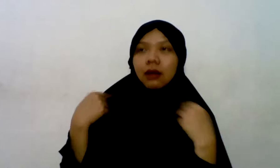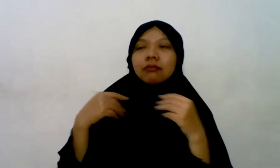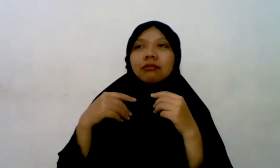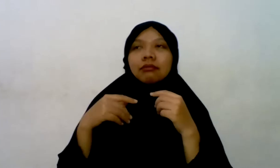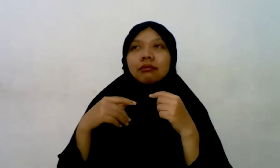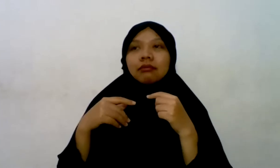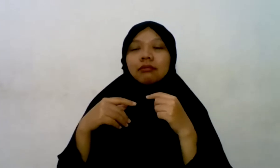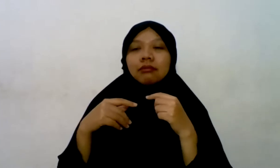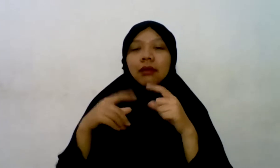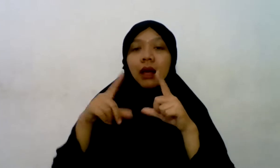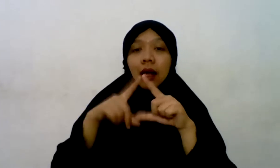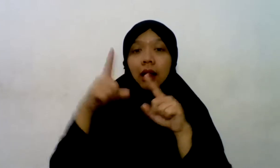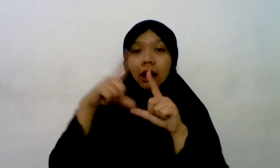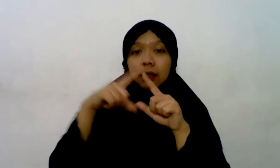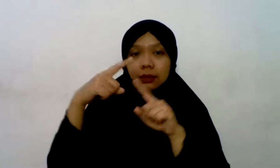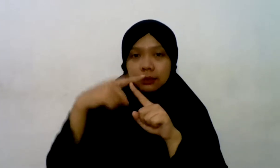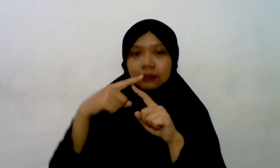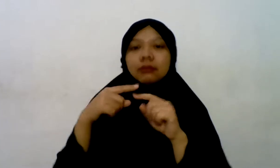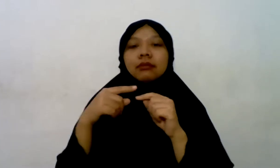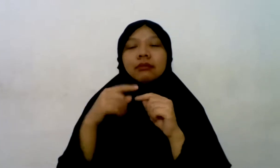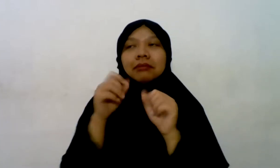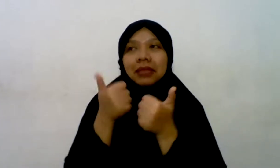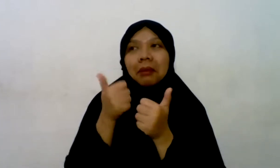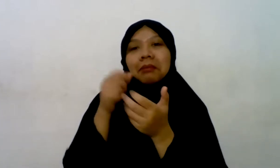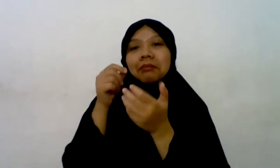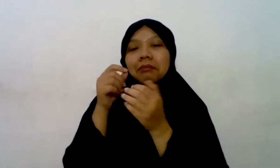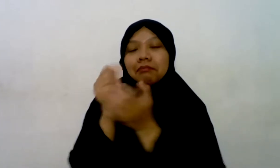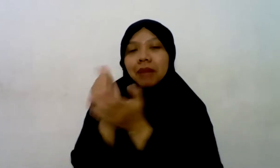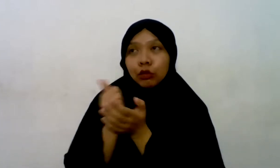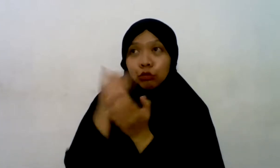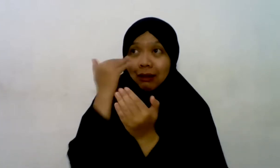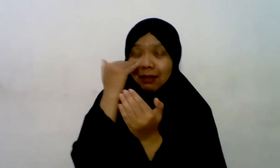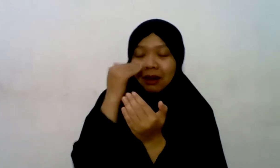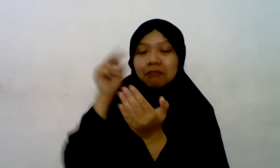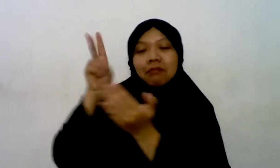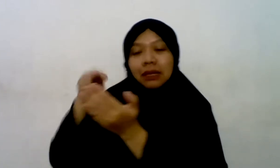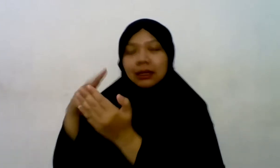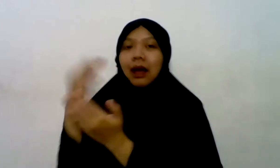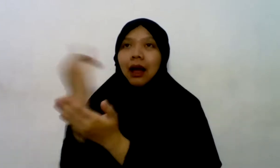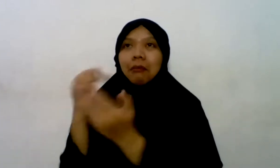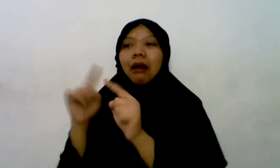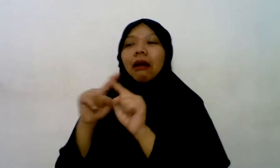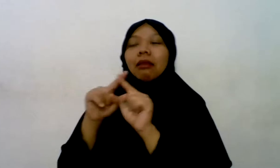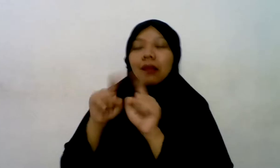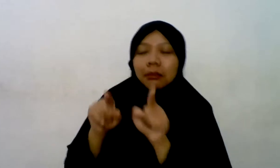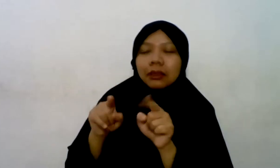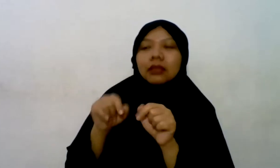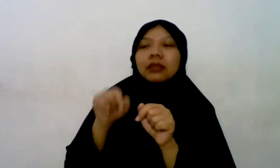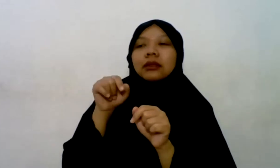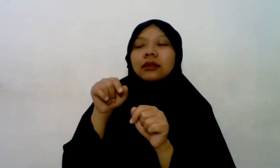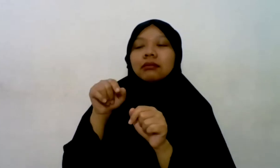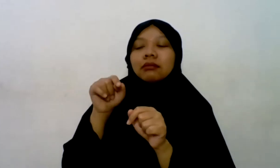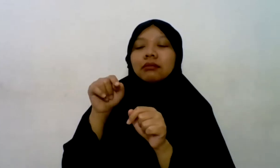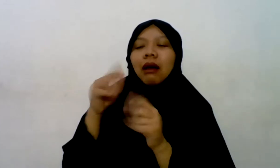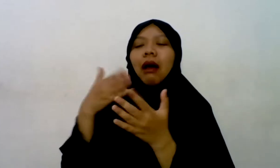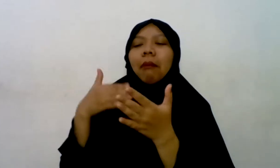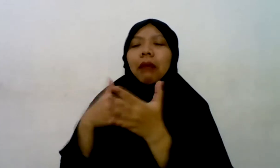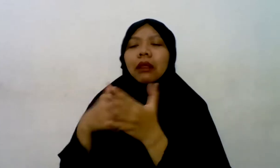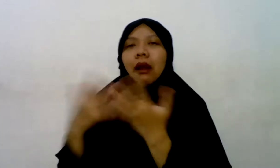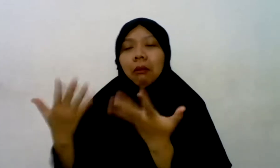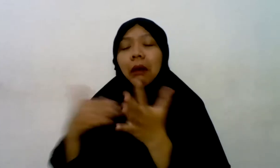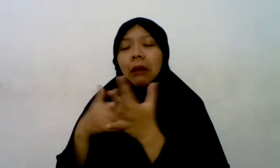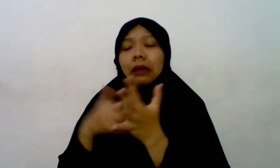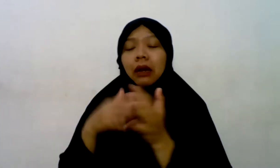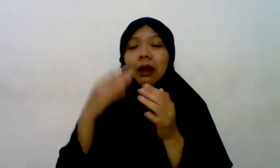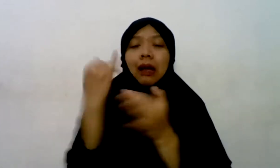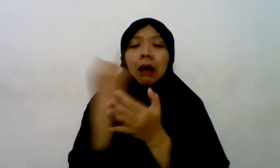to read in internet, they use a software like JAWS and others, but in picture they cannot read it.